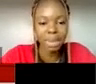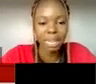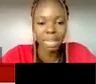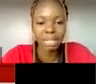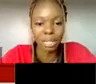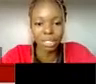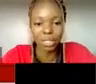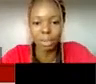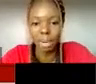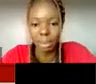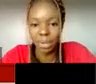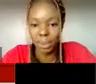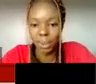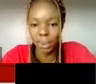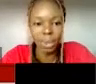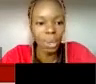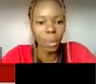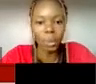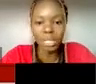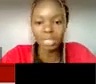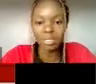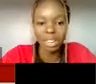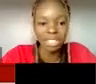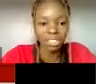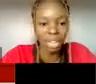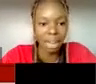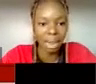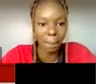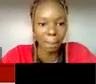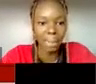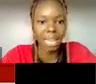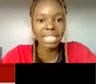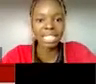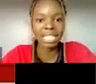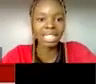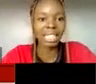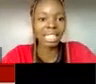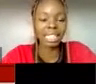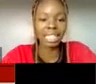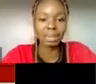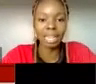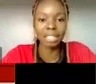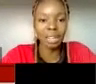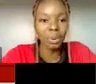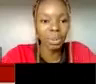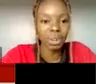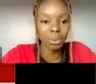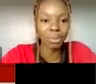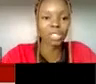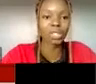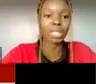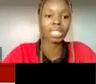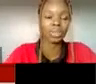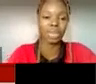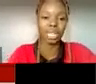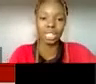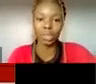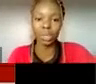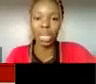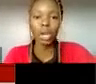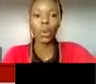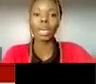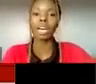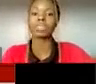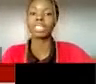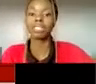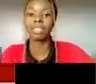the same Nina Special Primary School, who is the first runner-up. Still in the same category of special needs